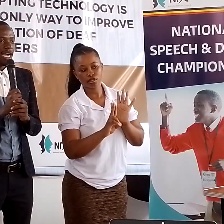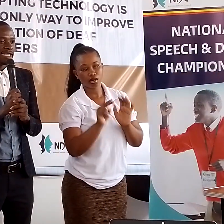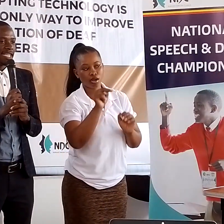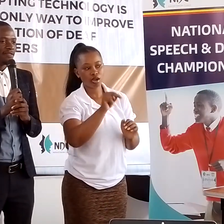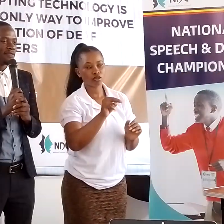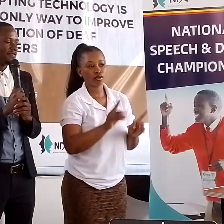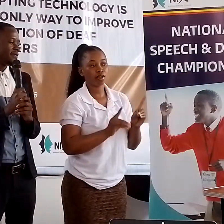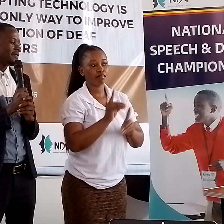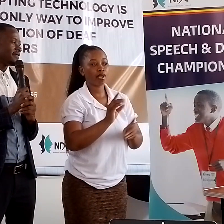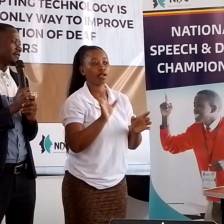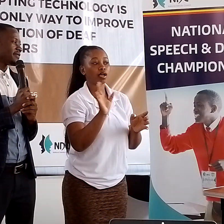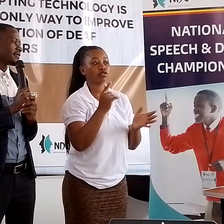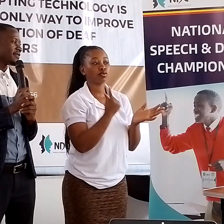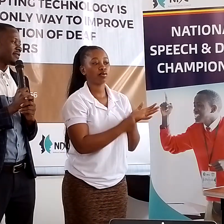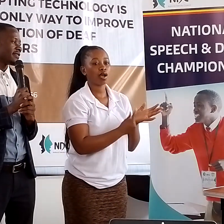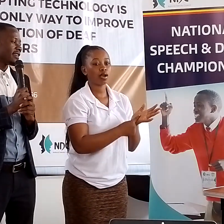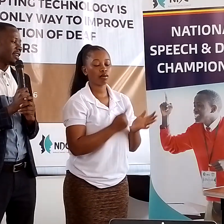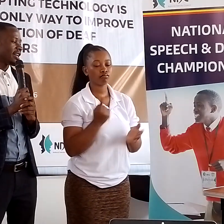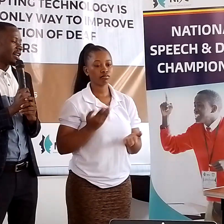I serve